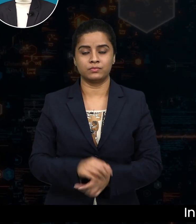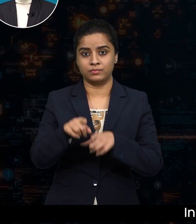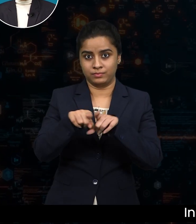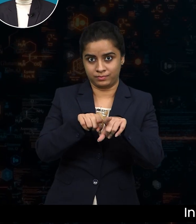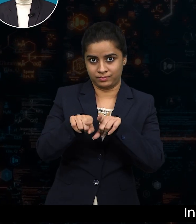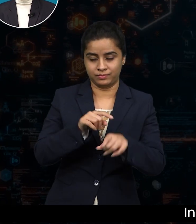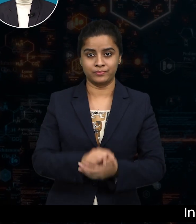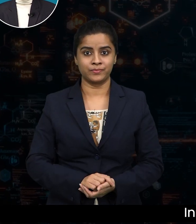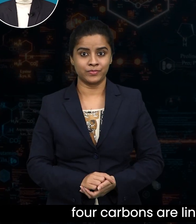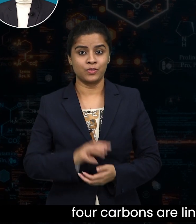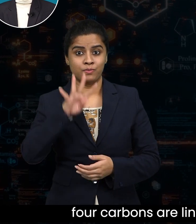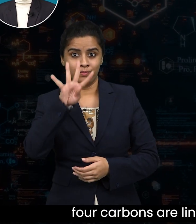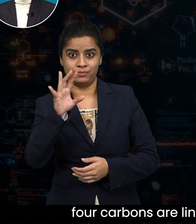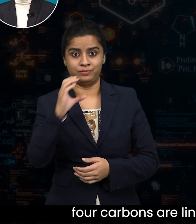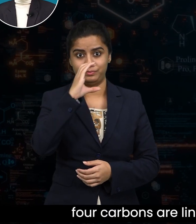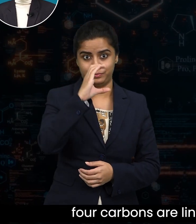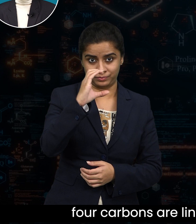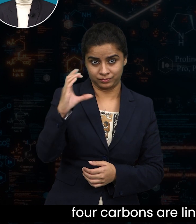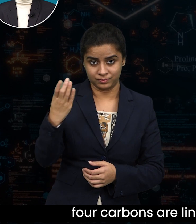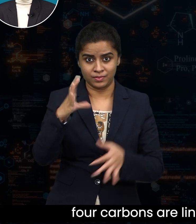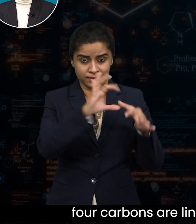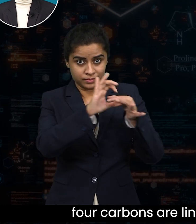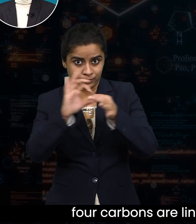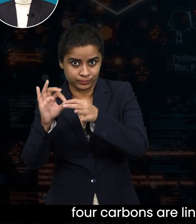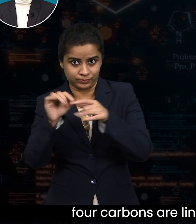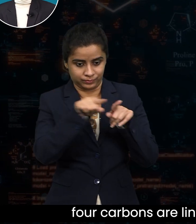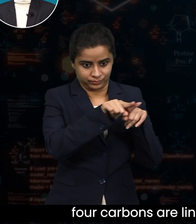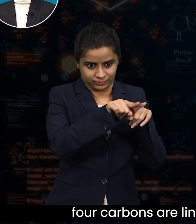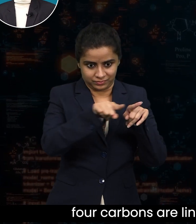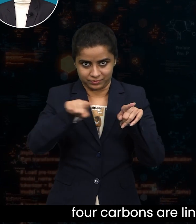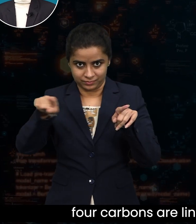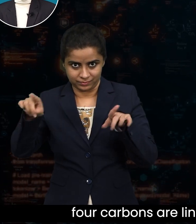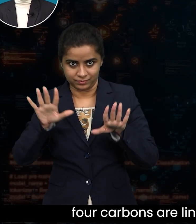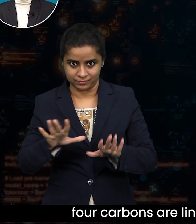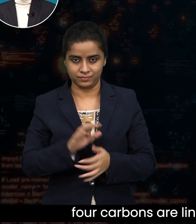In this example, 4 carbons are linked in a linear way